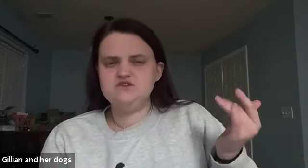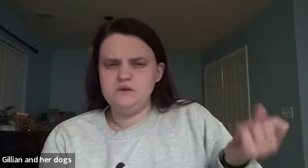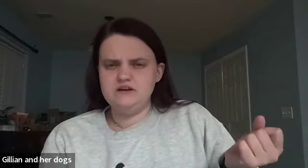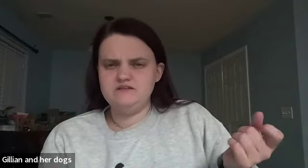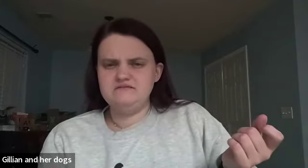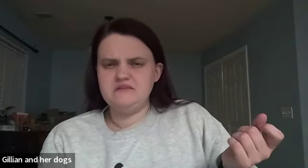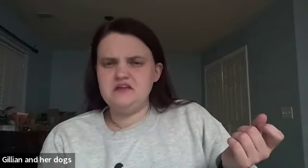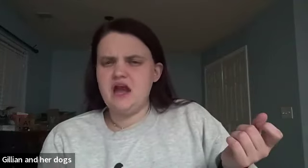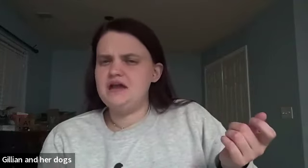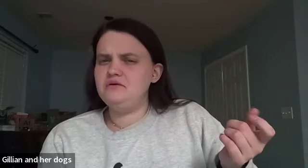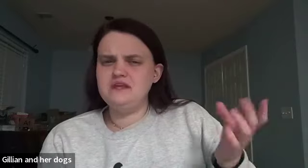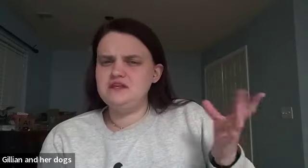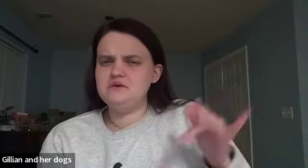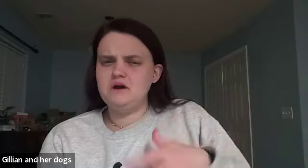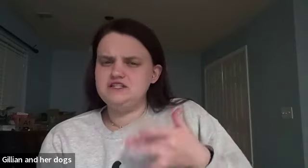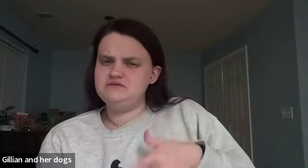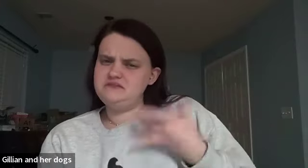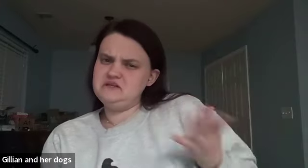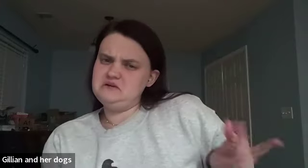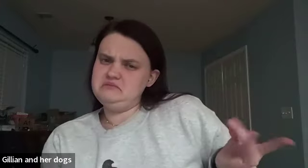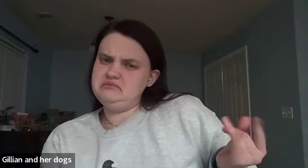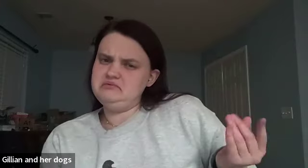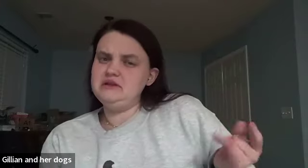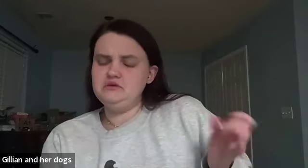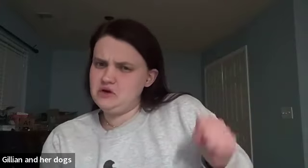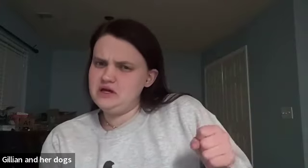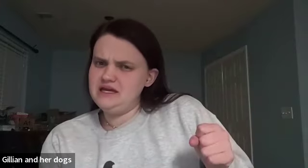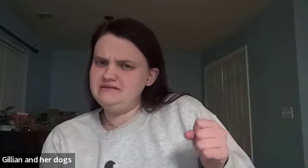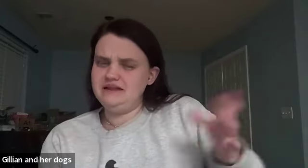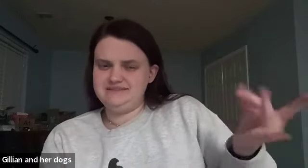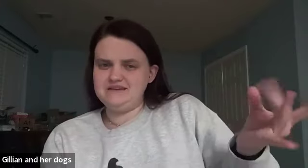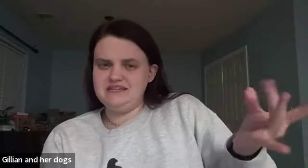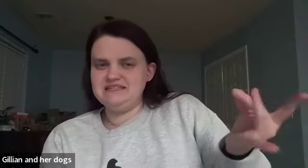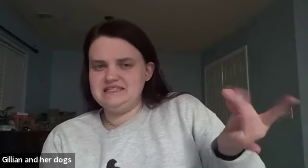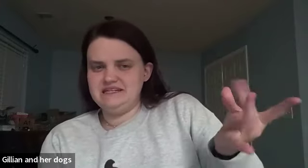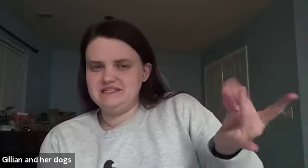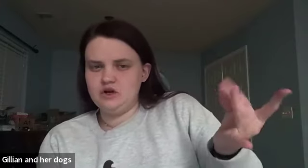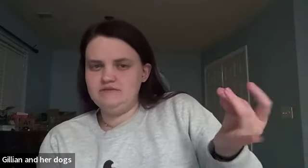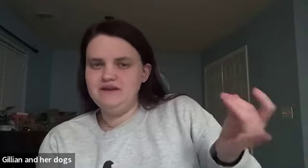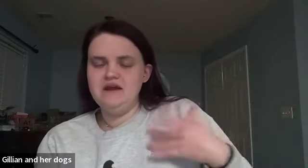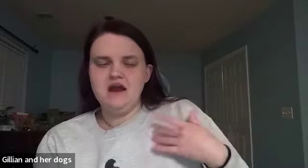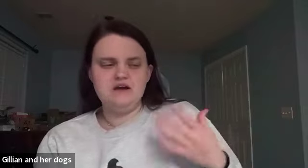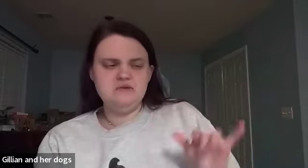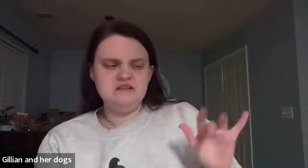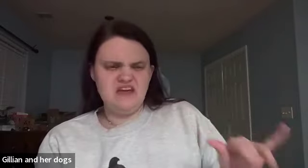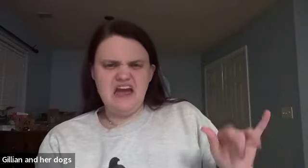feels weird, I don't think you would want to do feel. You could, like that's sticky, sorry. I would be like